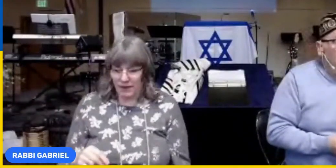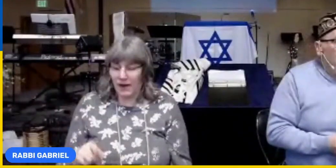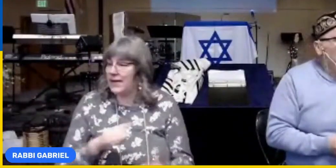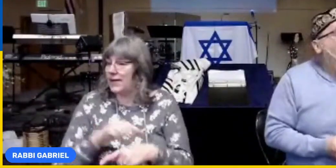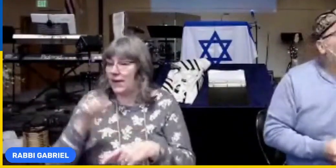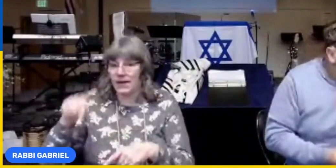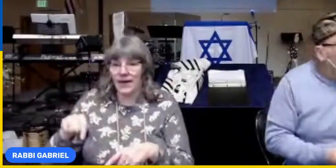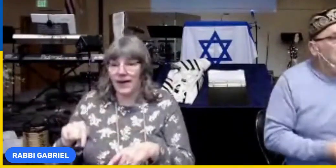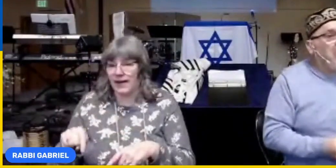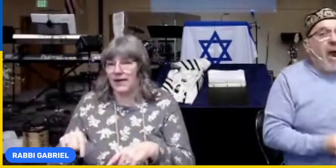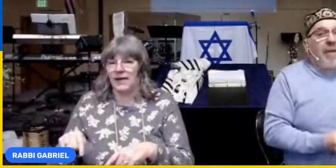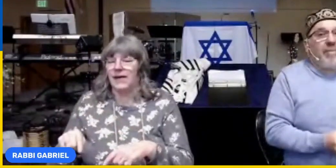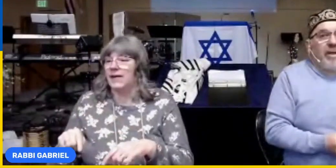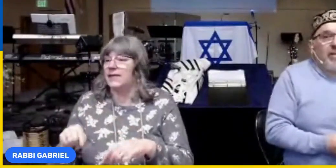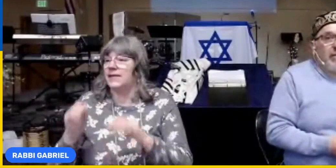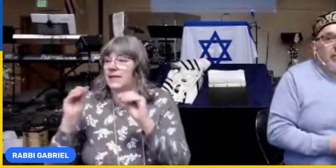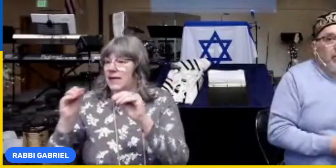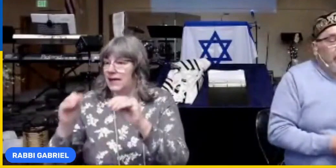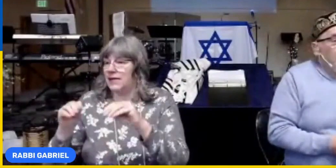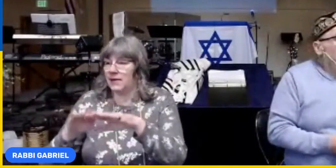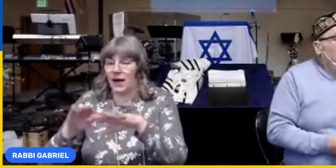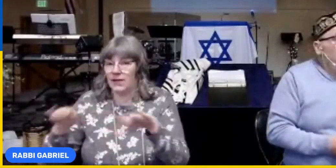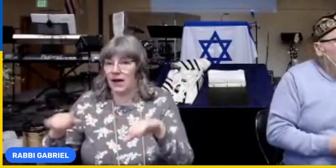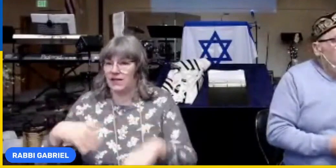take, to grab.